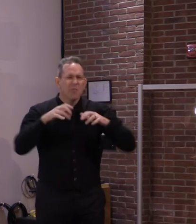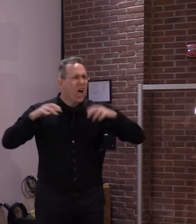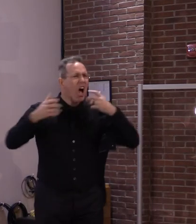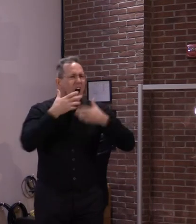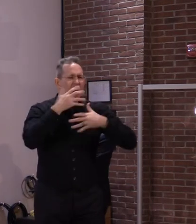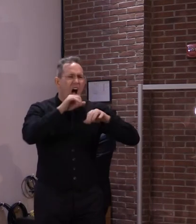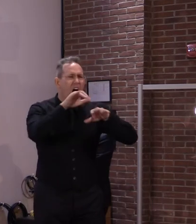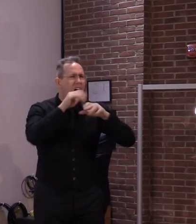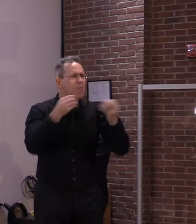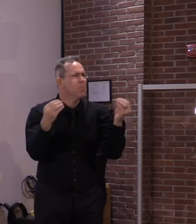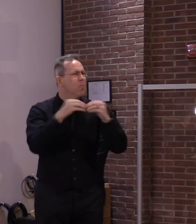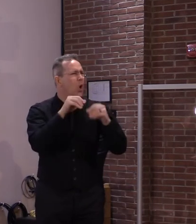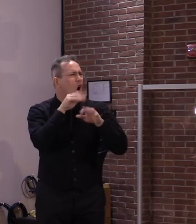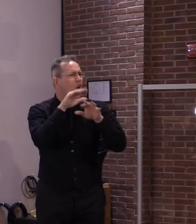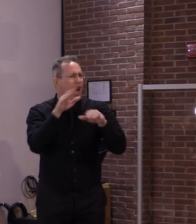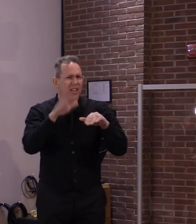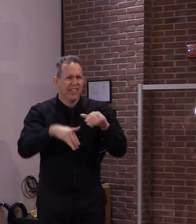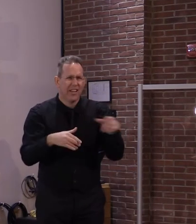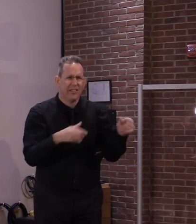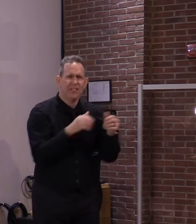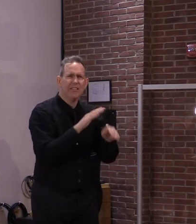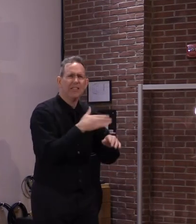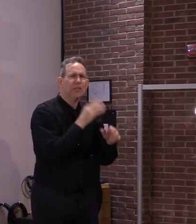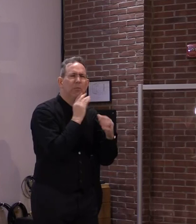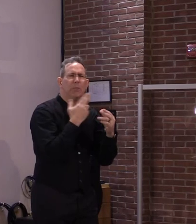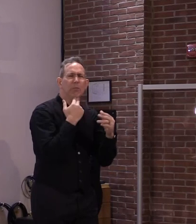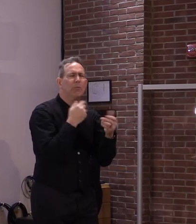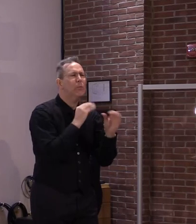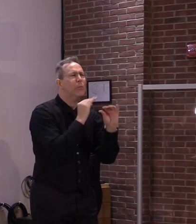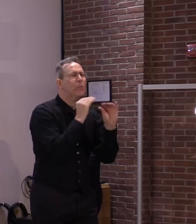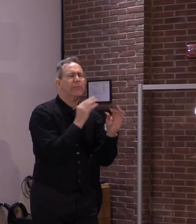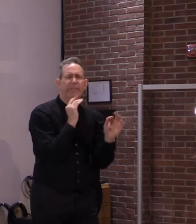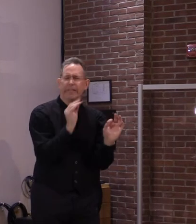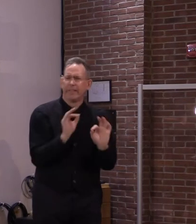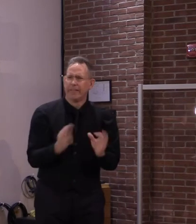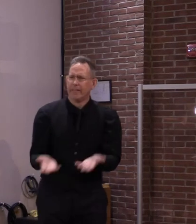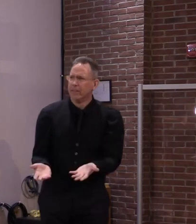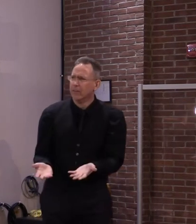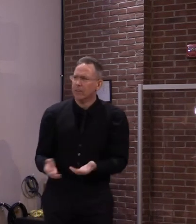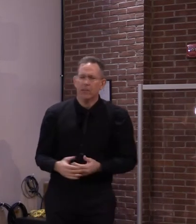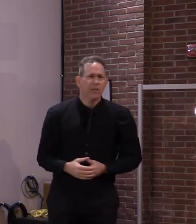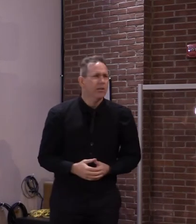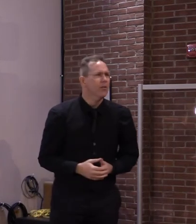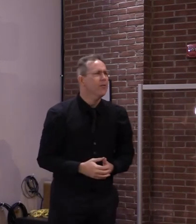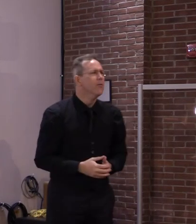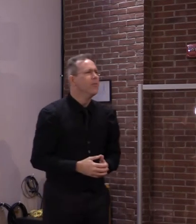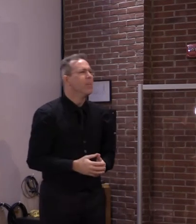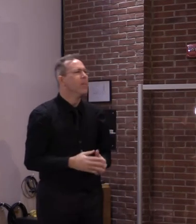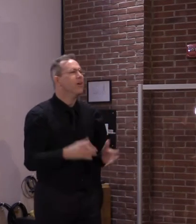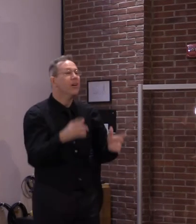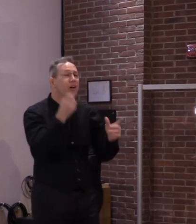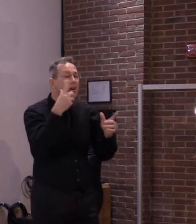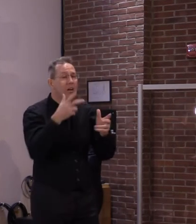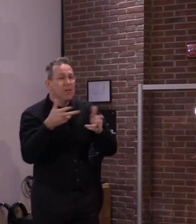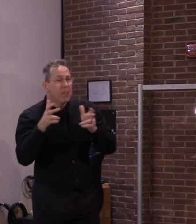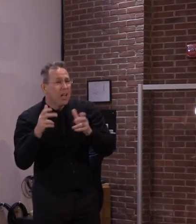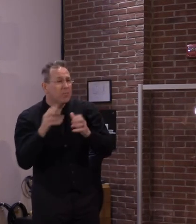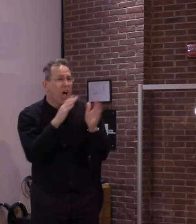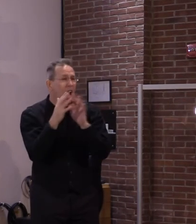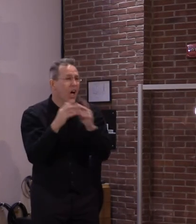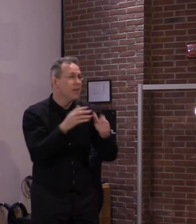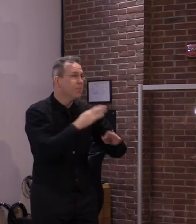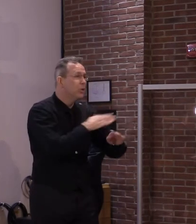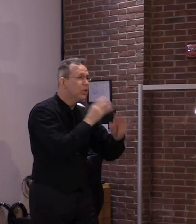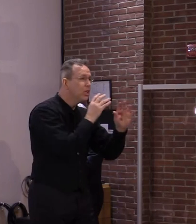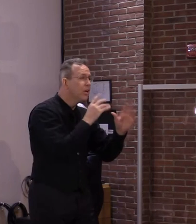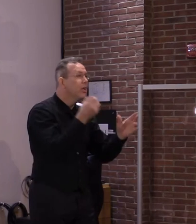them yeah i'm not sure about the comparison uh from a trumpet to basketball per se but there's a lot of analysis that's gone on